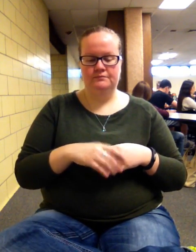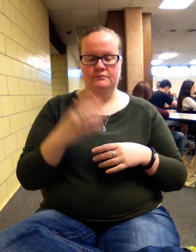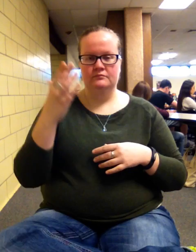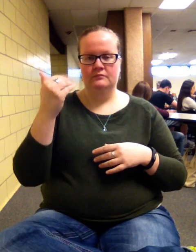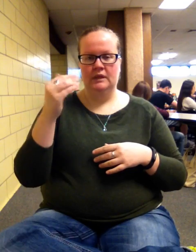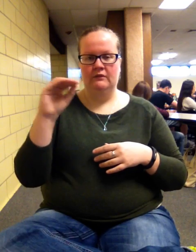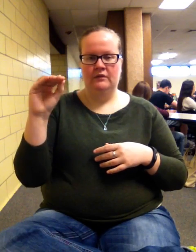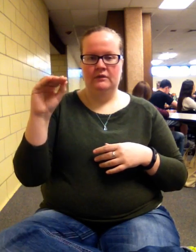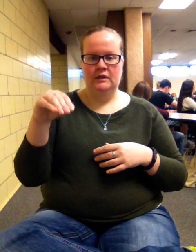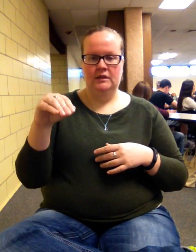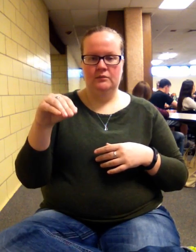15%